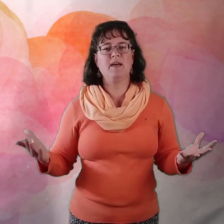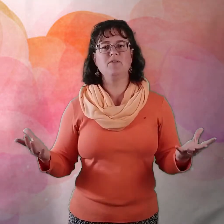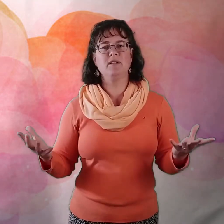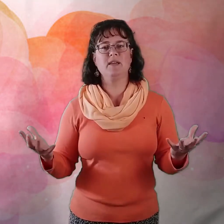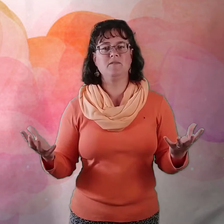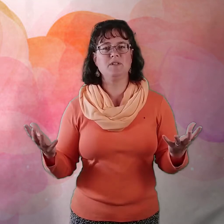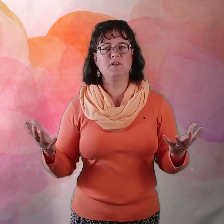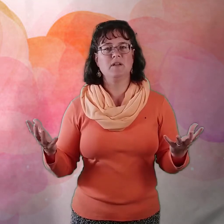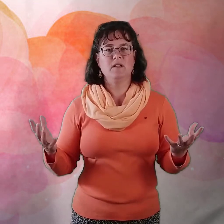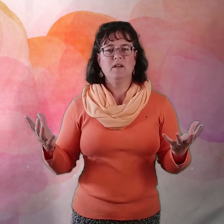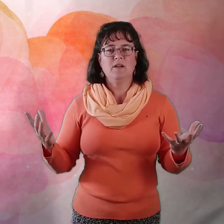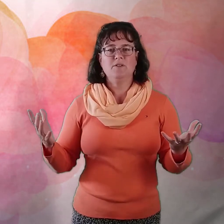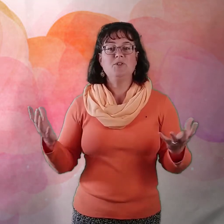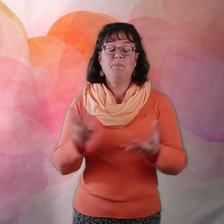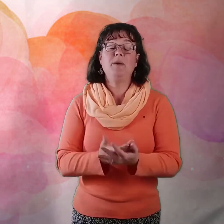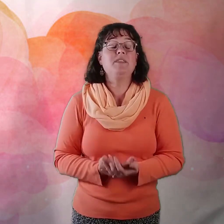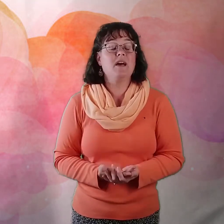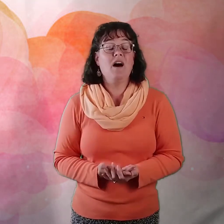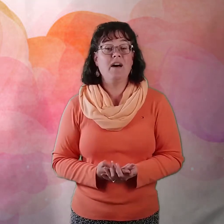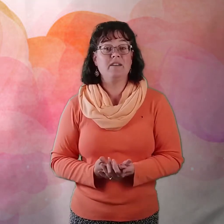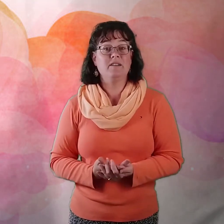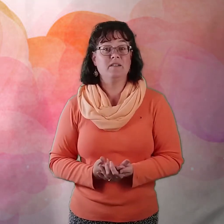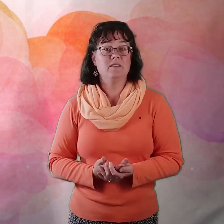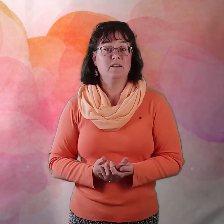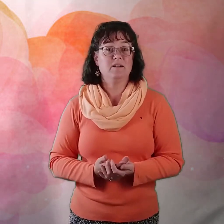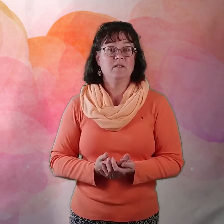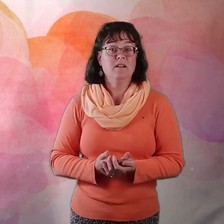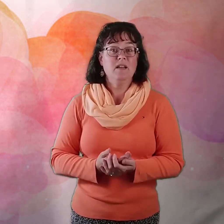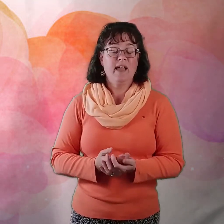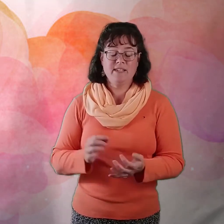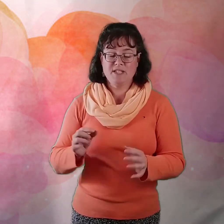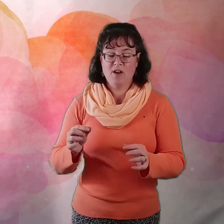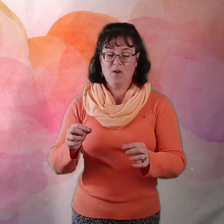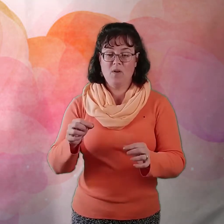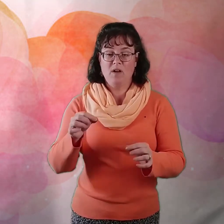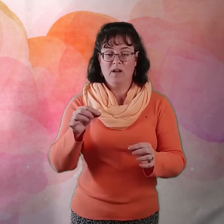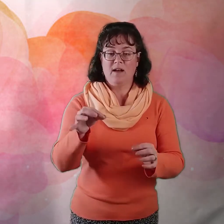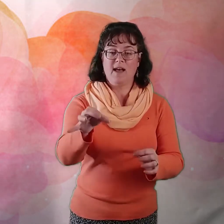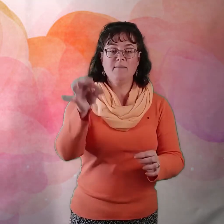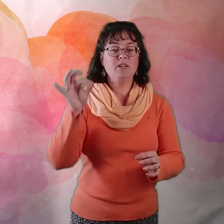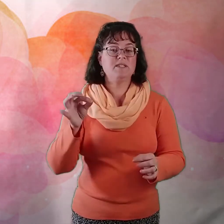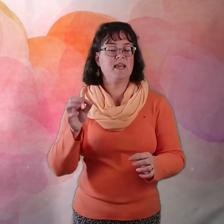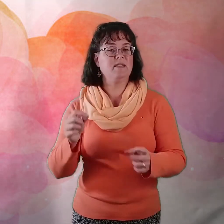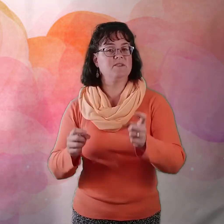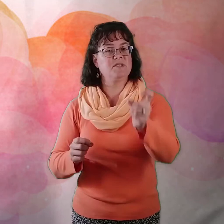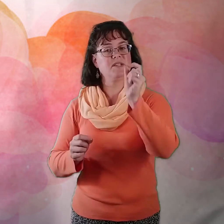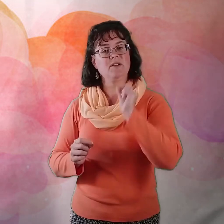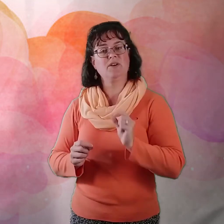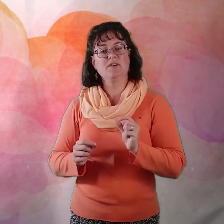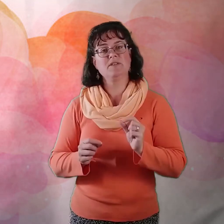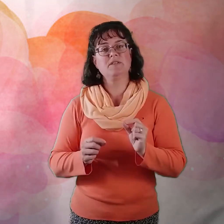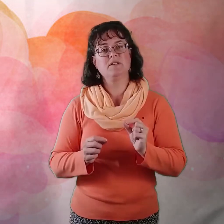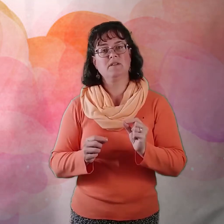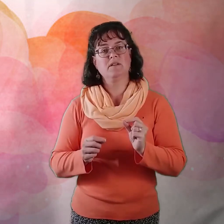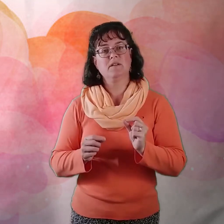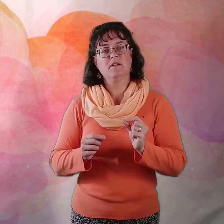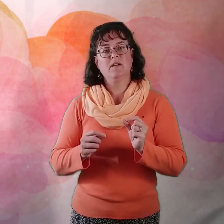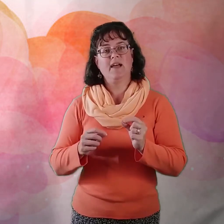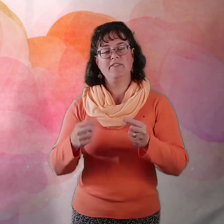ever lived, to be with God. And so I'm going to take those sin hooks, and they're